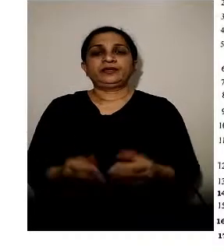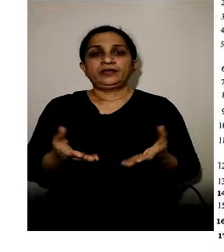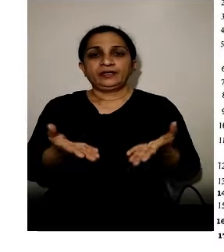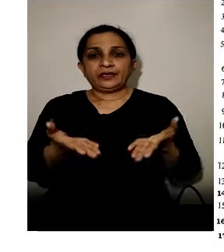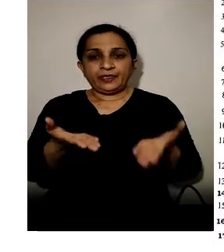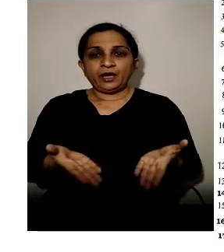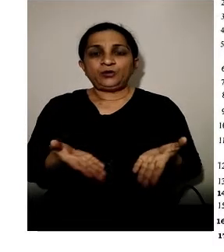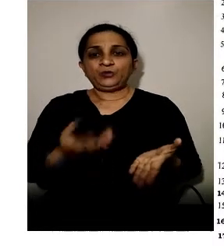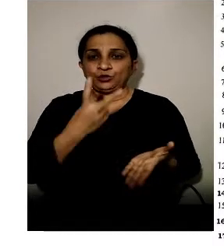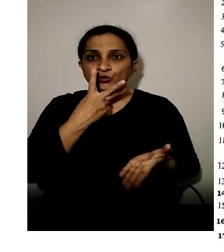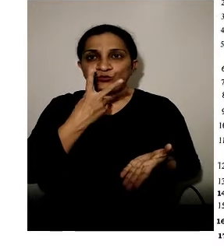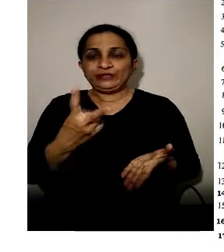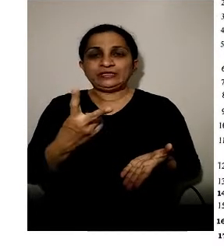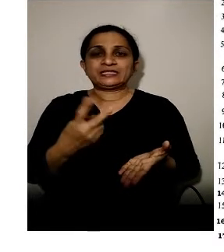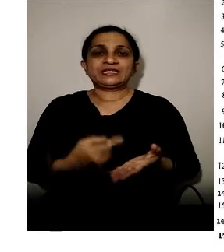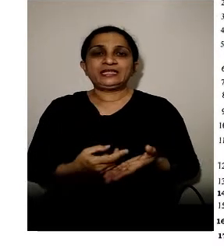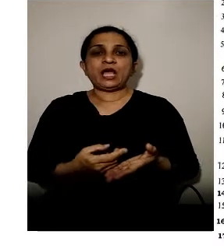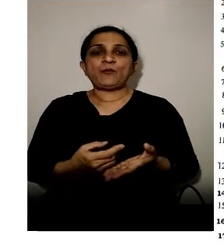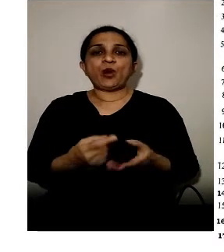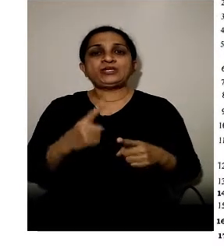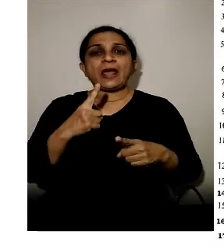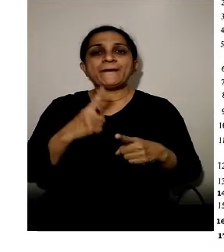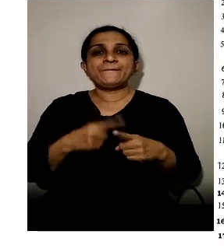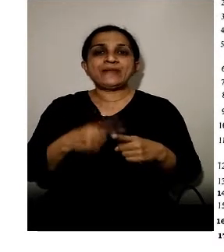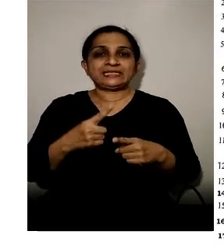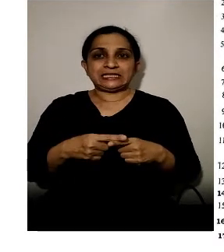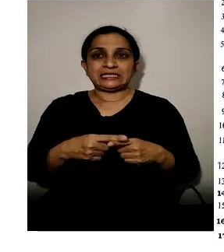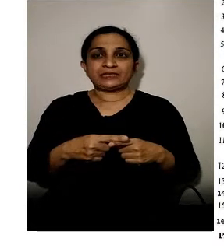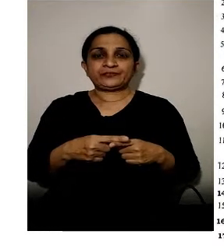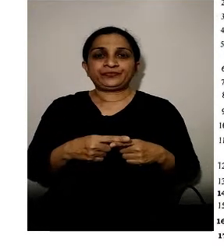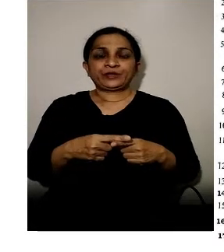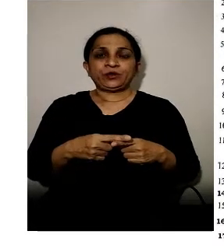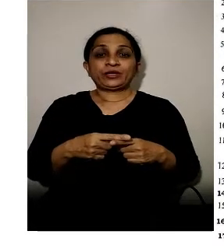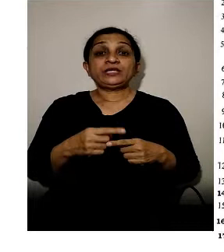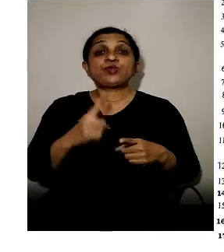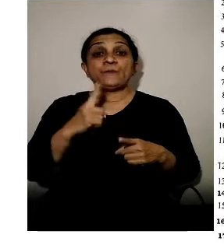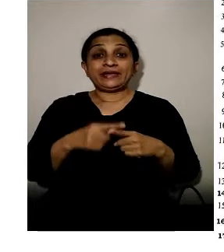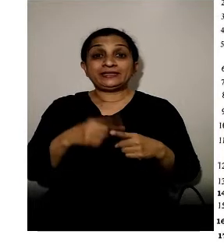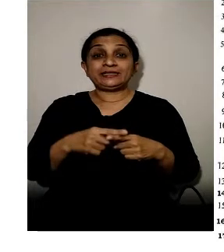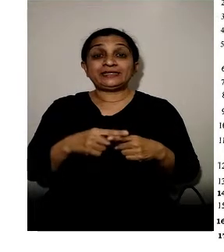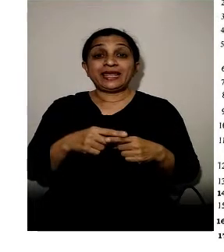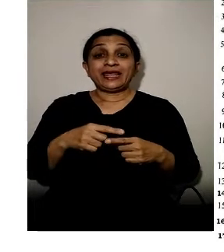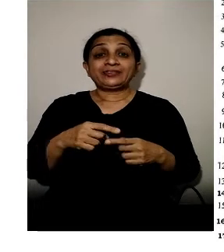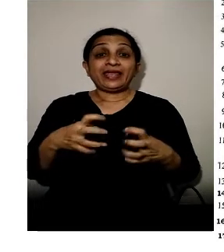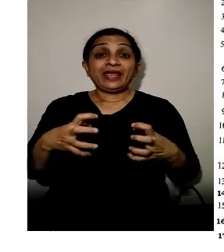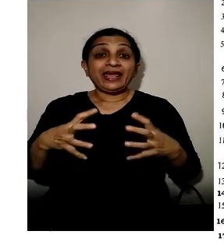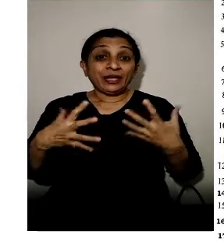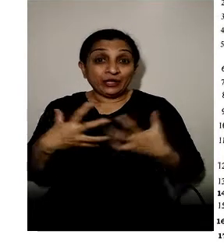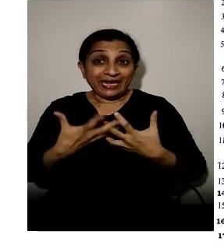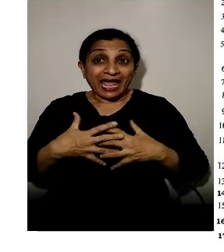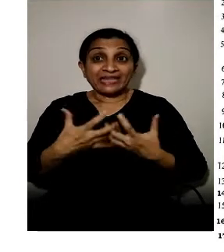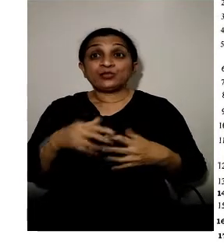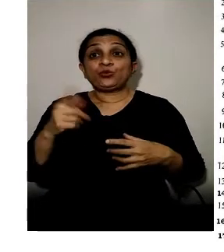now we will see about metals okay so metals they